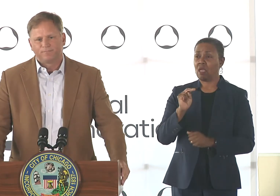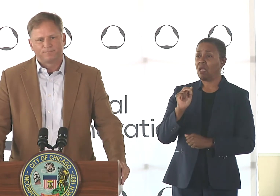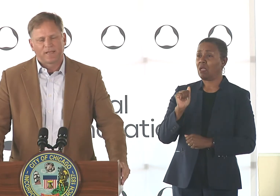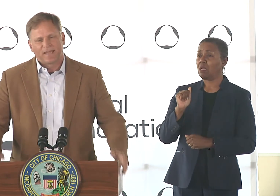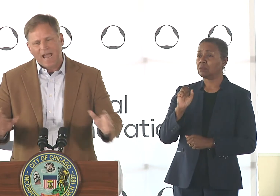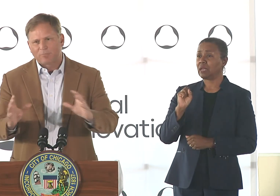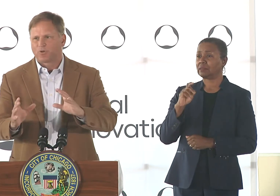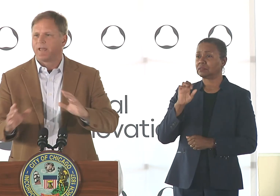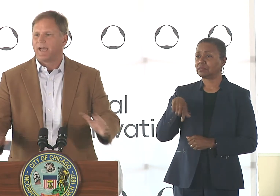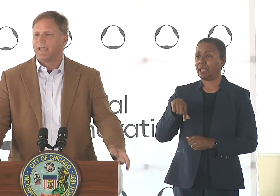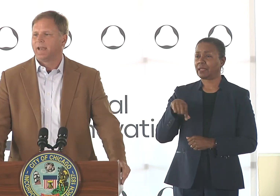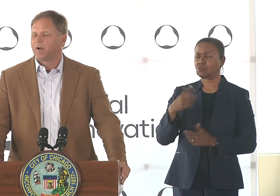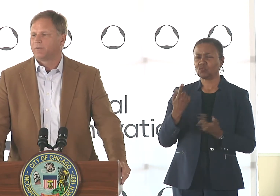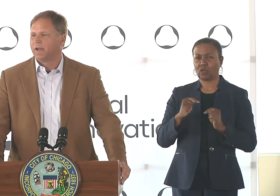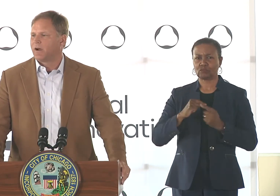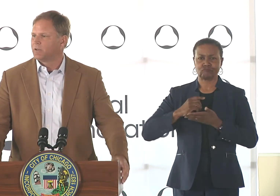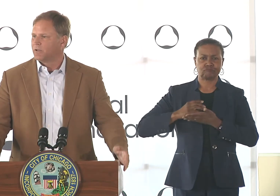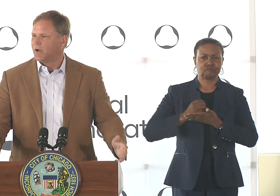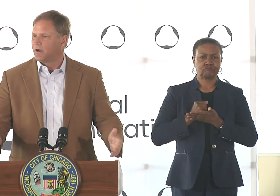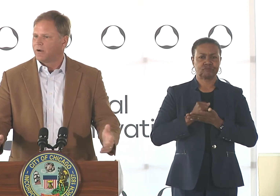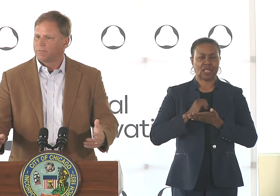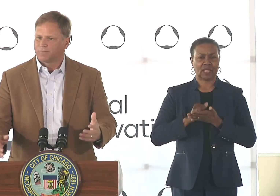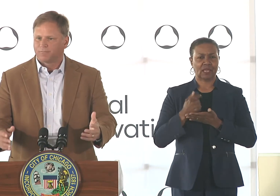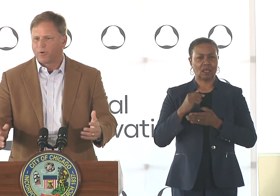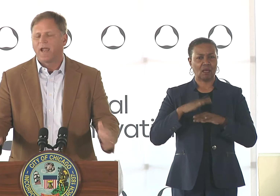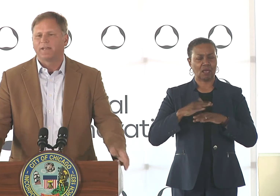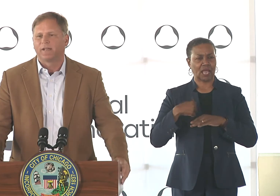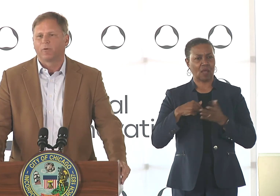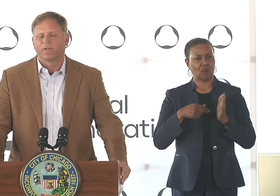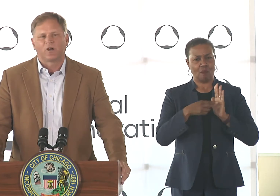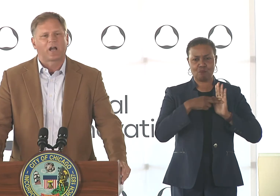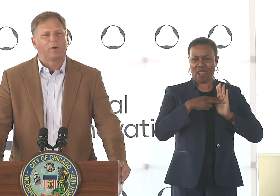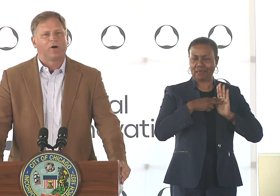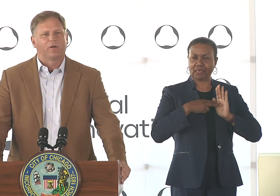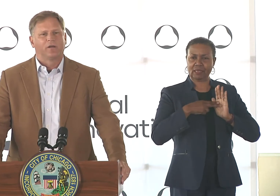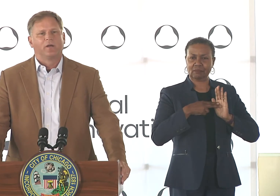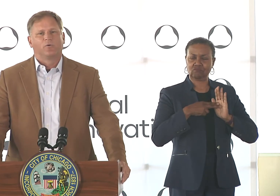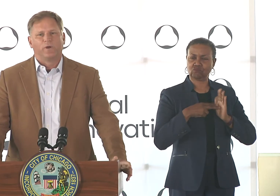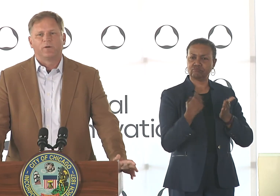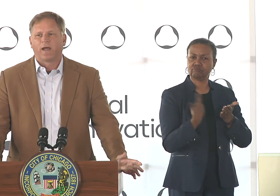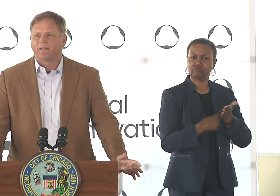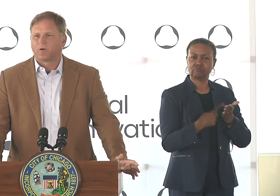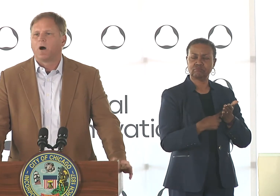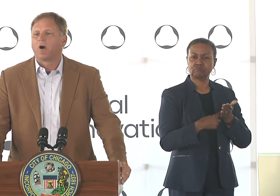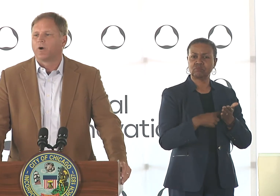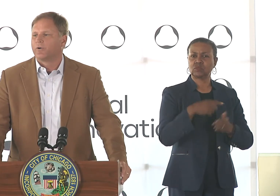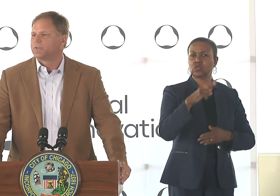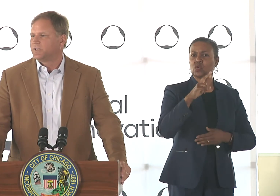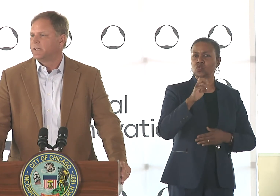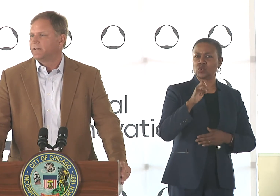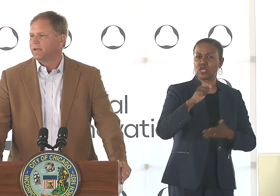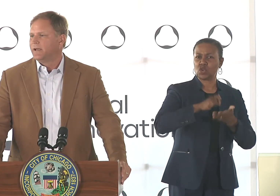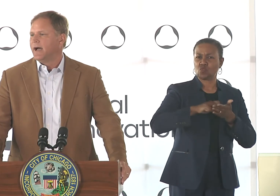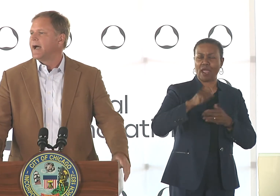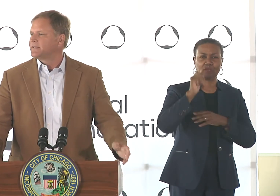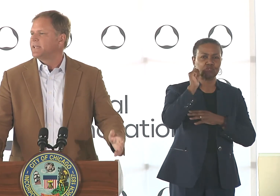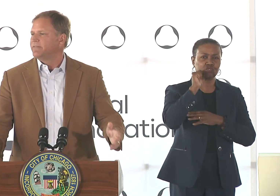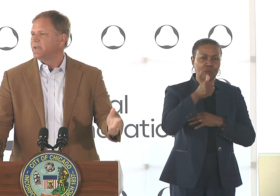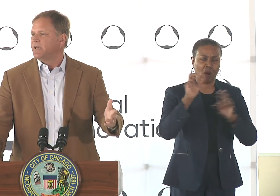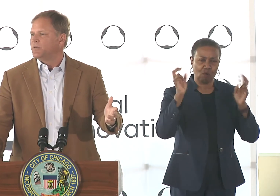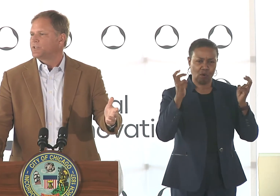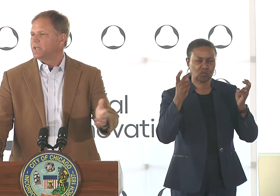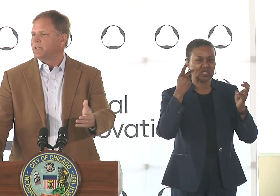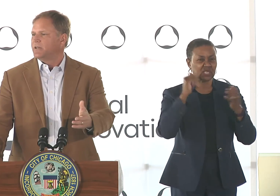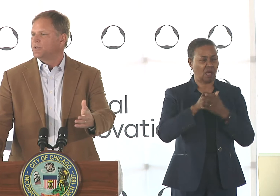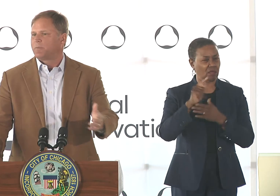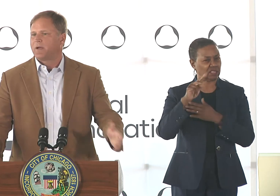to capture that in our branding, where we talk about rewrite tomorrow. You see it on